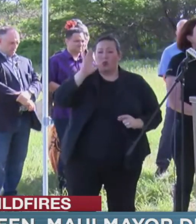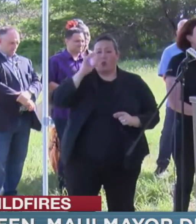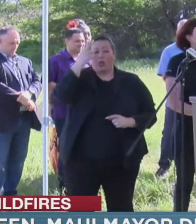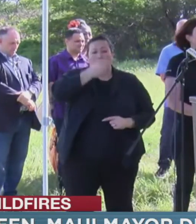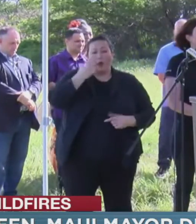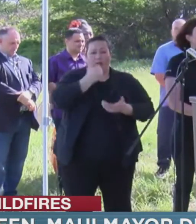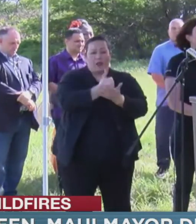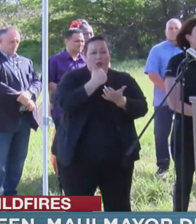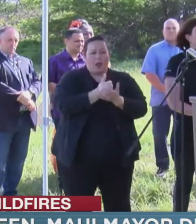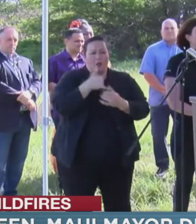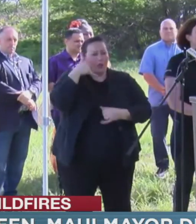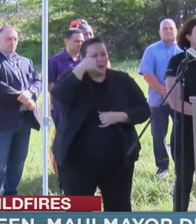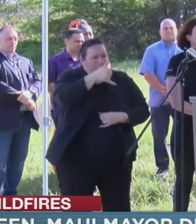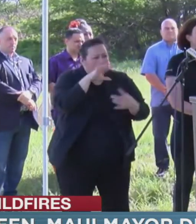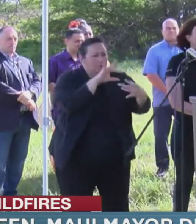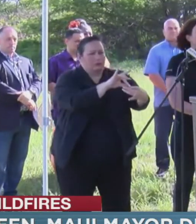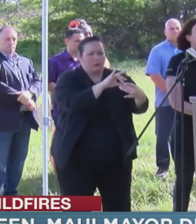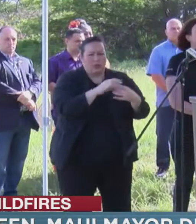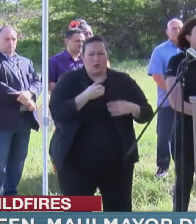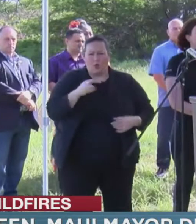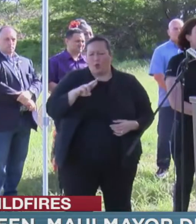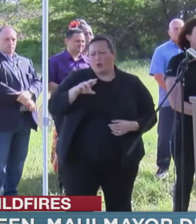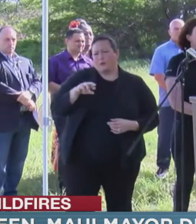helpline. You can also go to